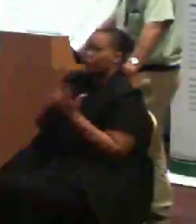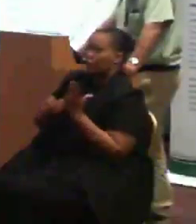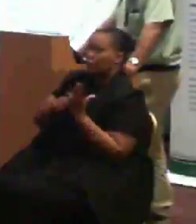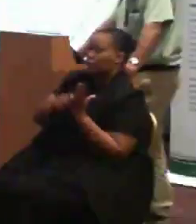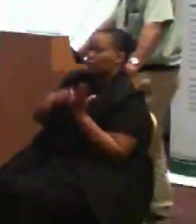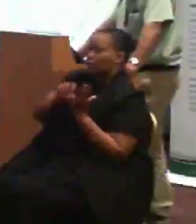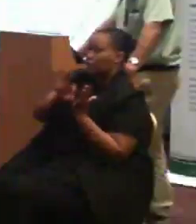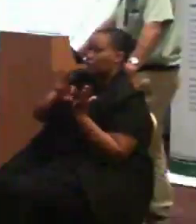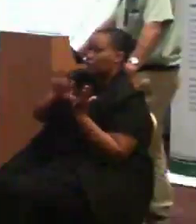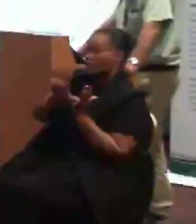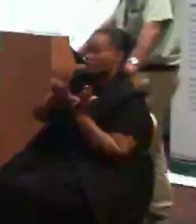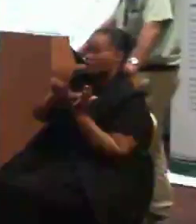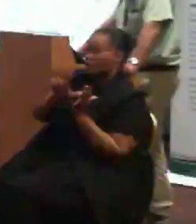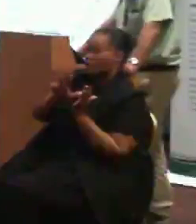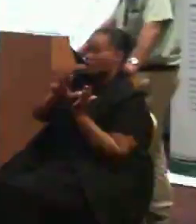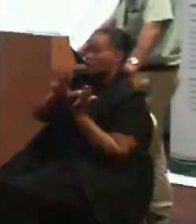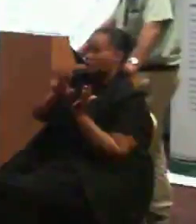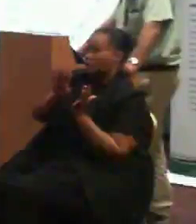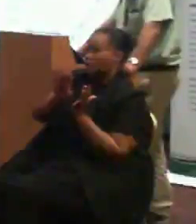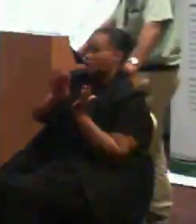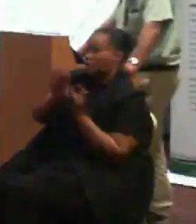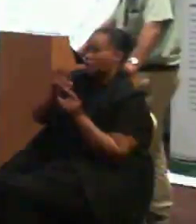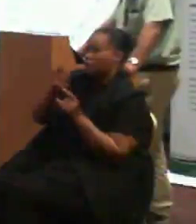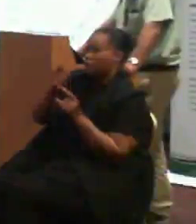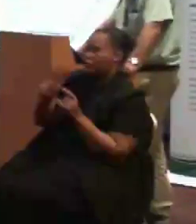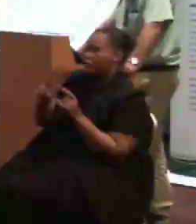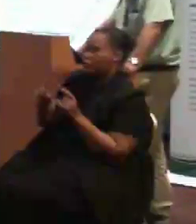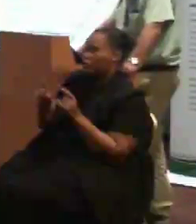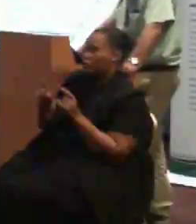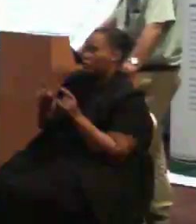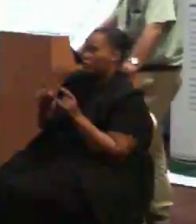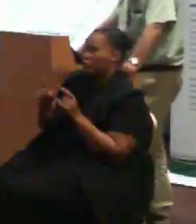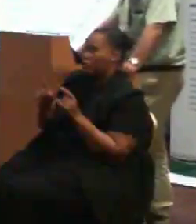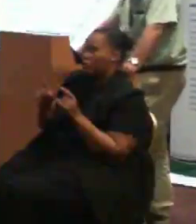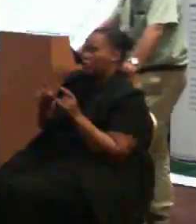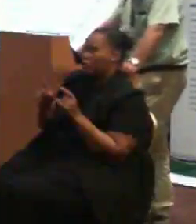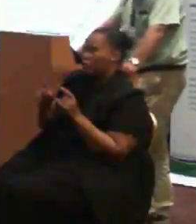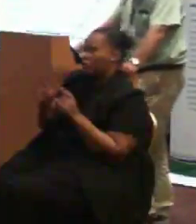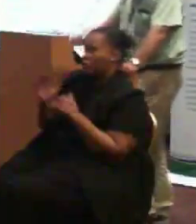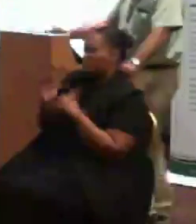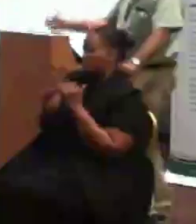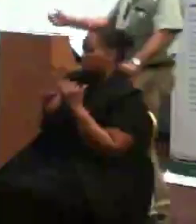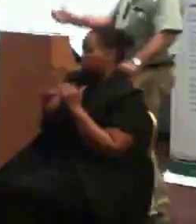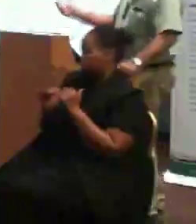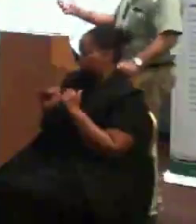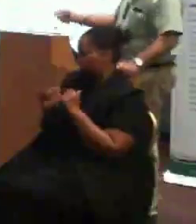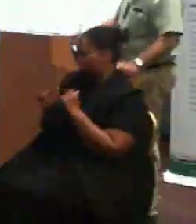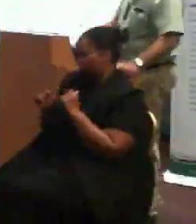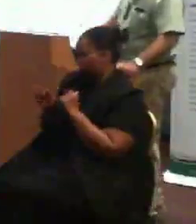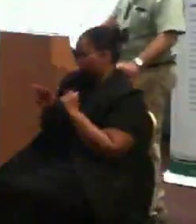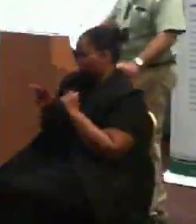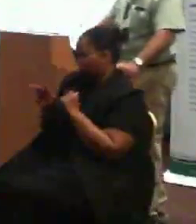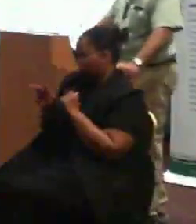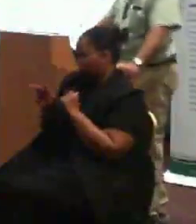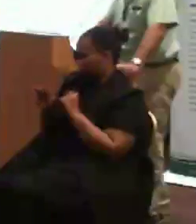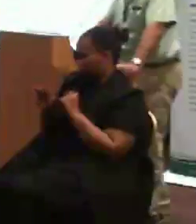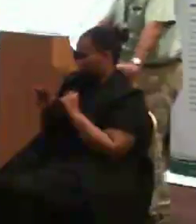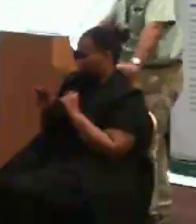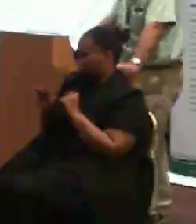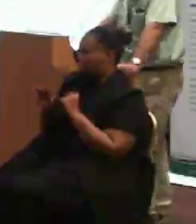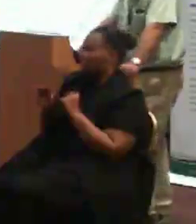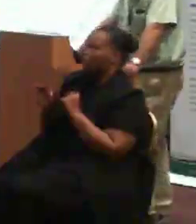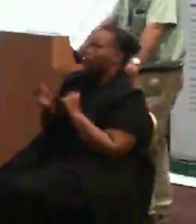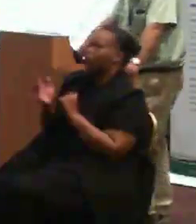for an extra 7,000 megawatt installed capacity. The Standard & Poor rating, as in the